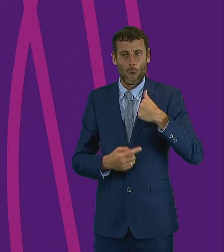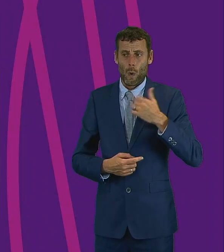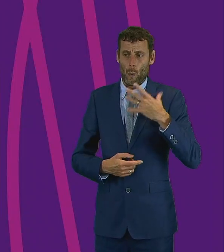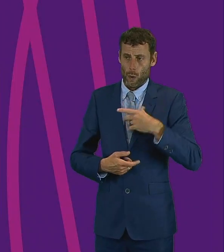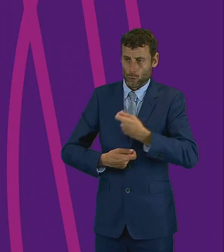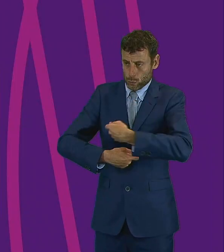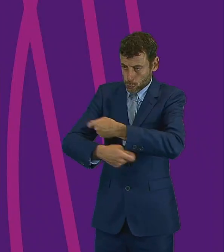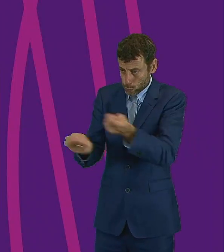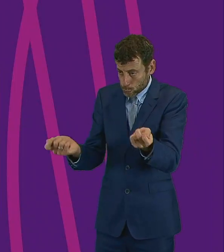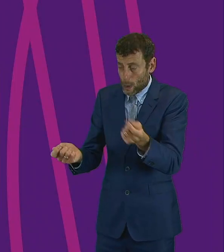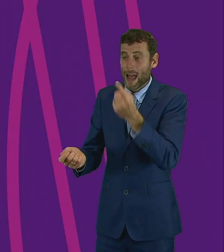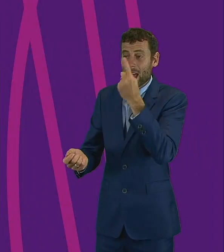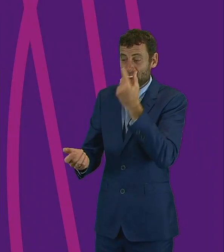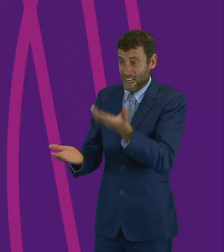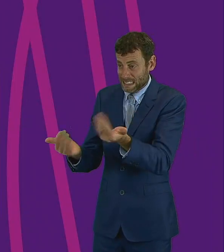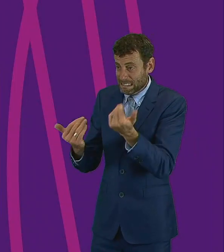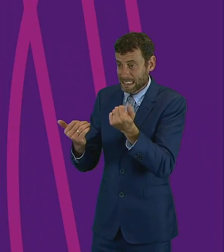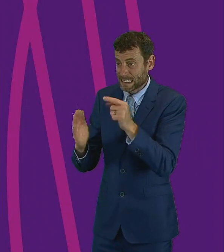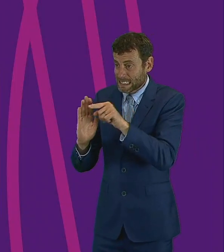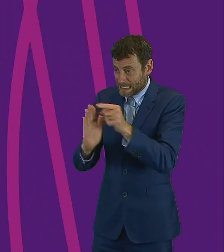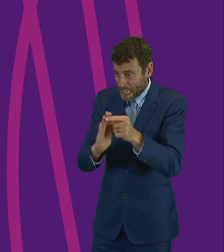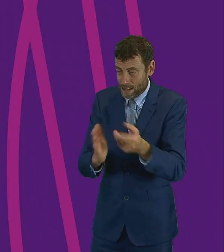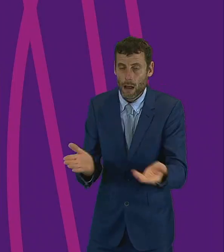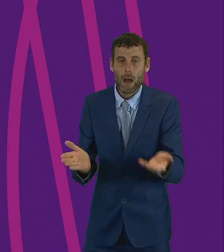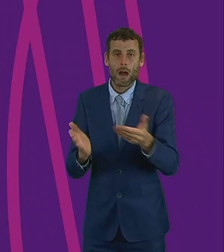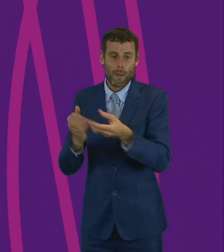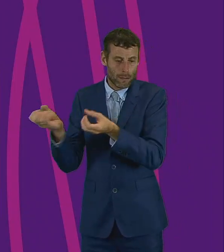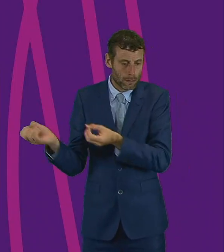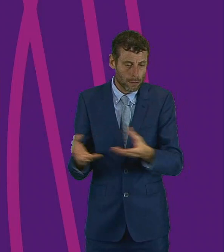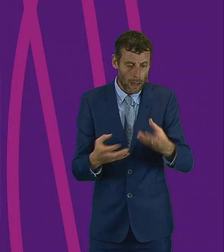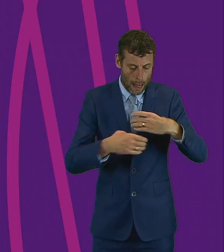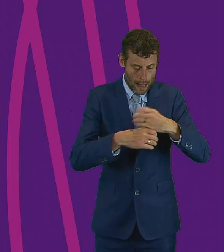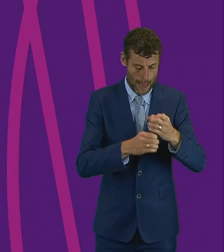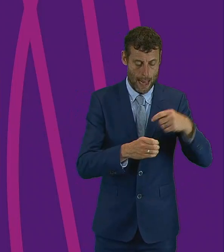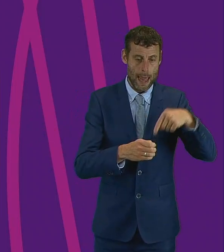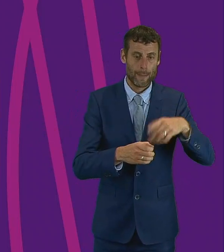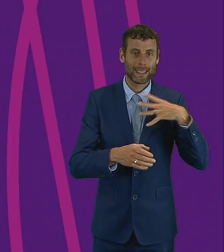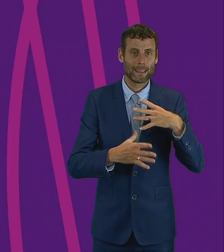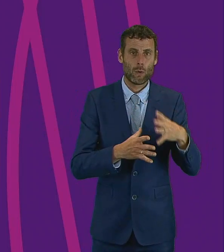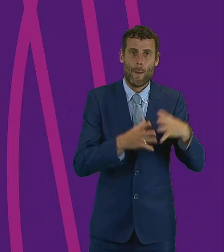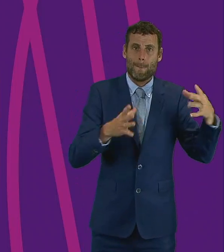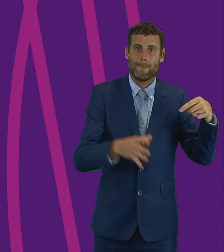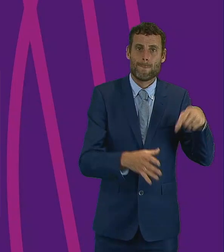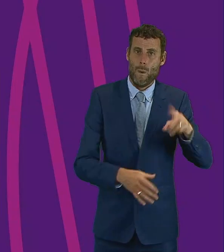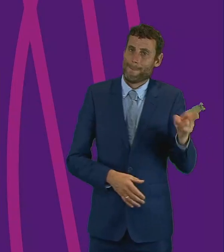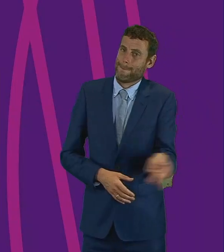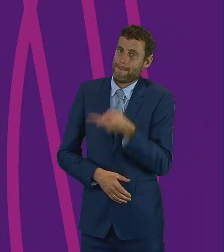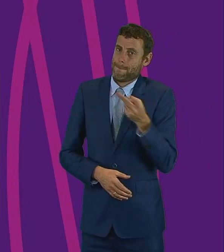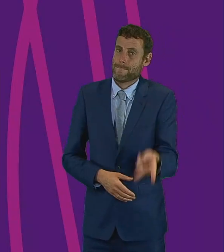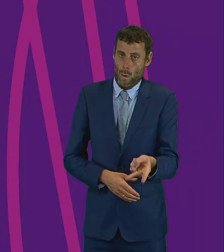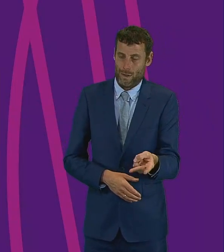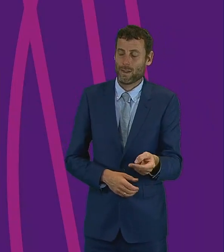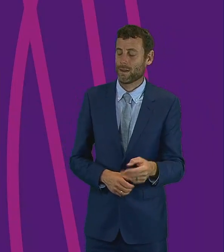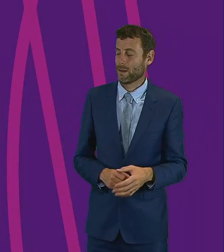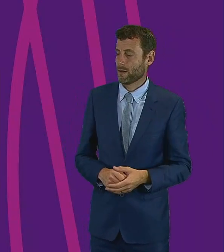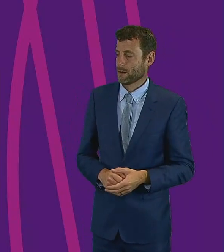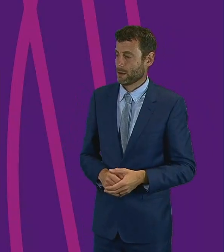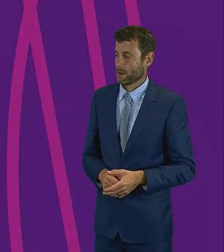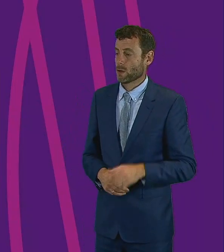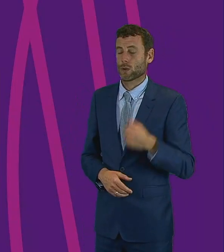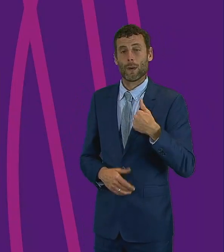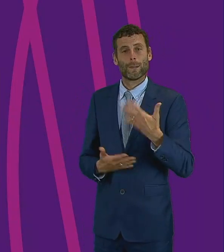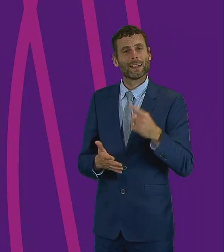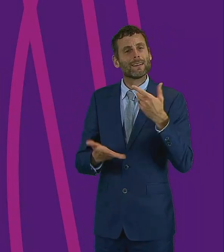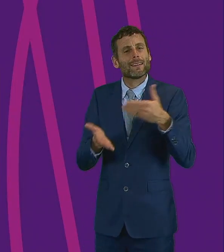and the capacity to process those tests increases and has contingencies built in to that. In addition, as I said yesterday, we